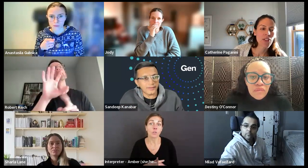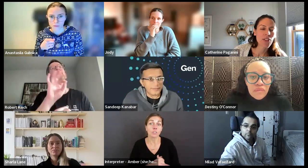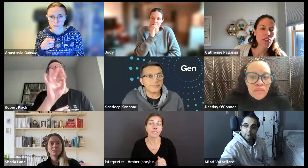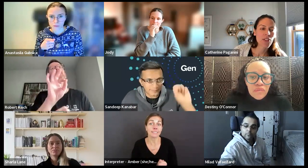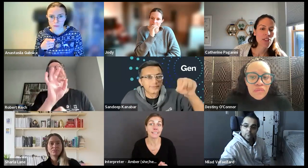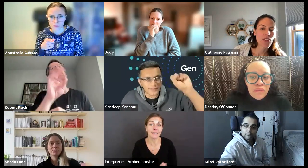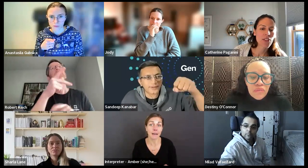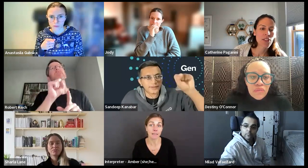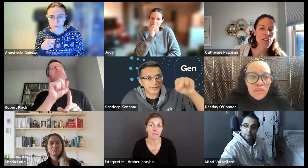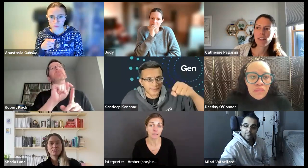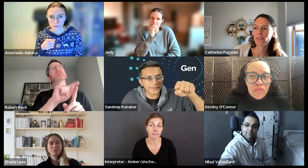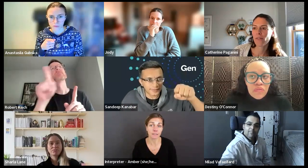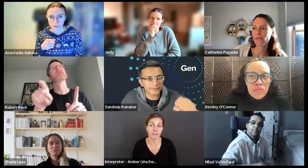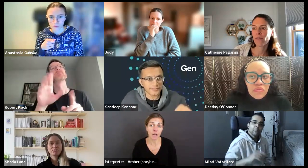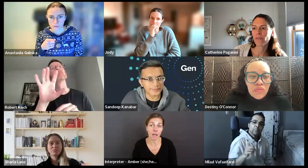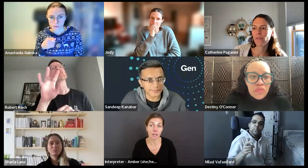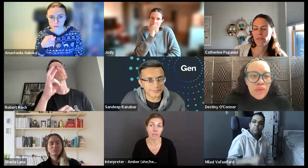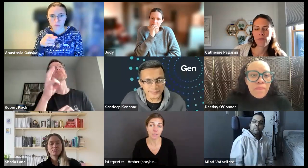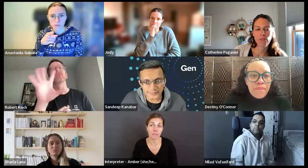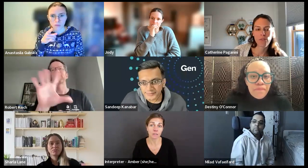So UTC, that means